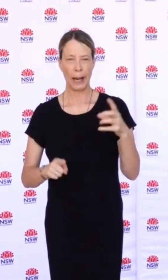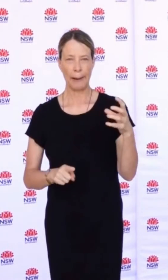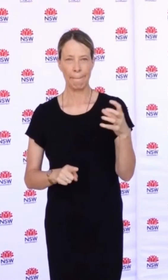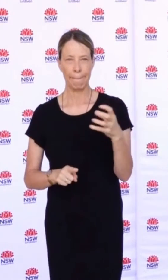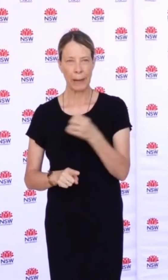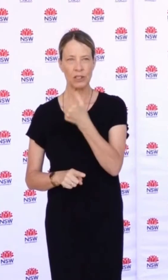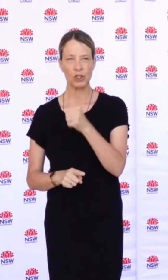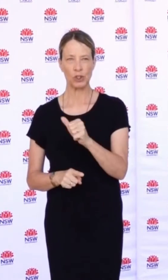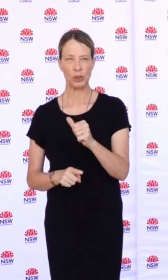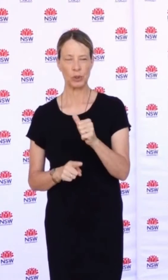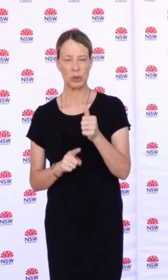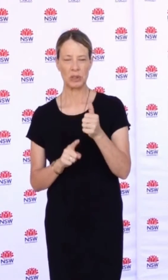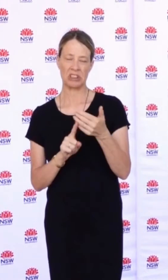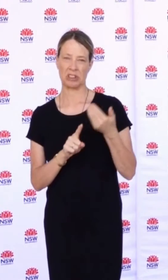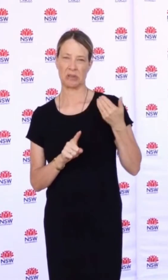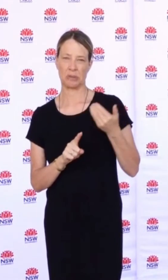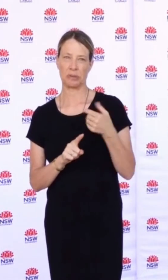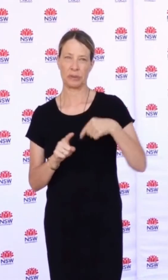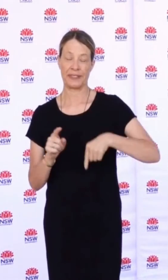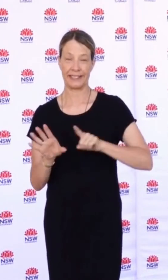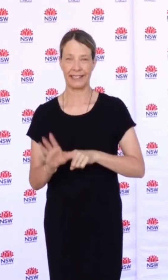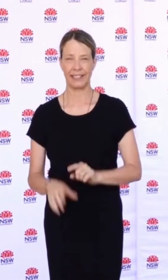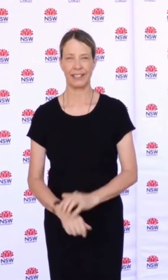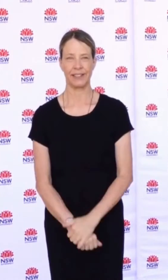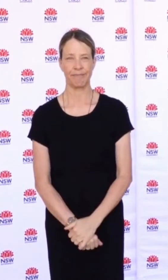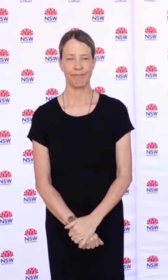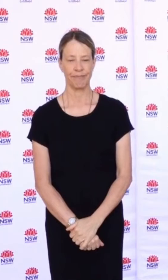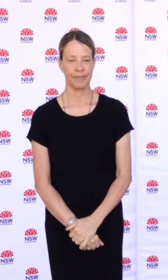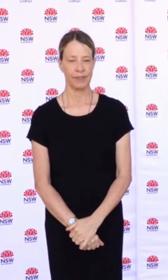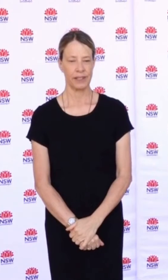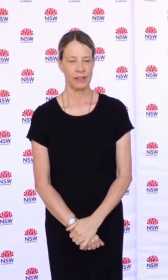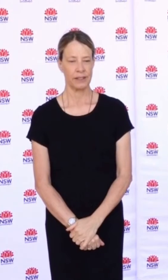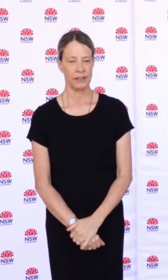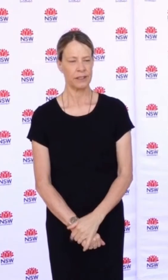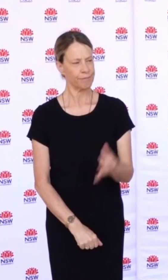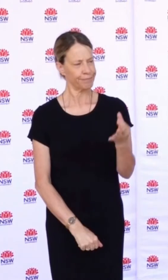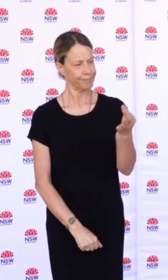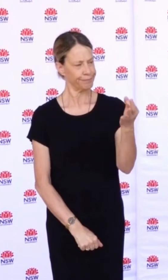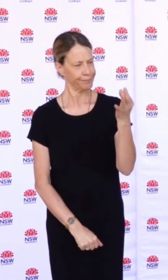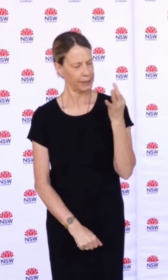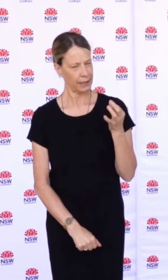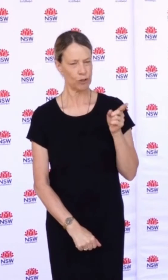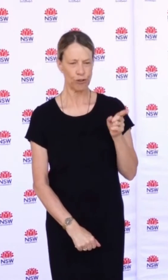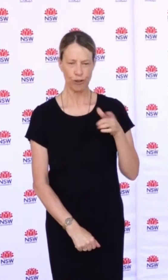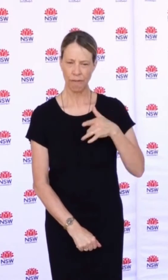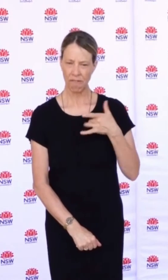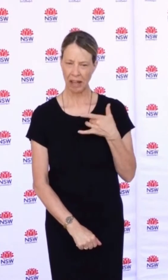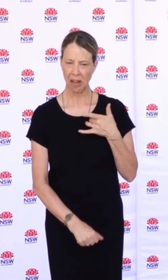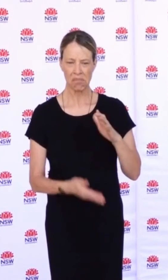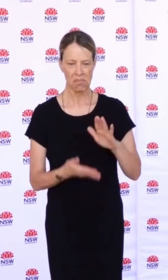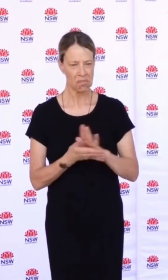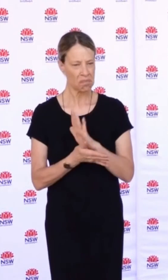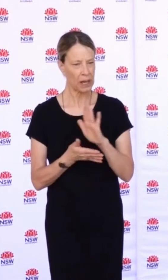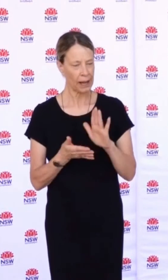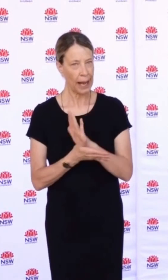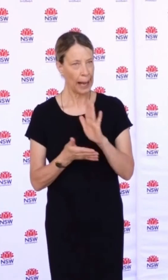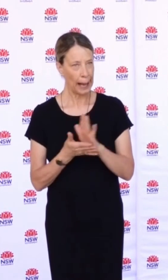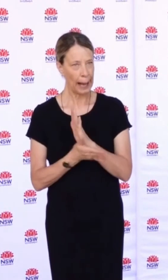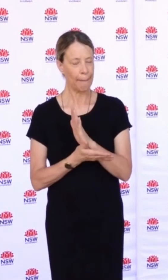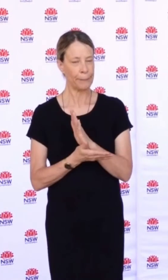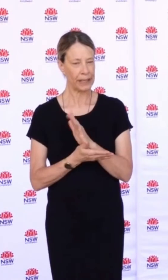of people in New South Wales. When you think that we've got a population of 8 million, about 6 million adults, and